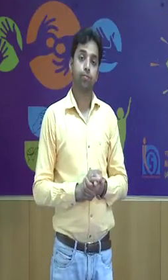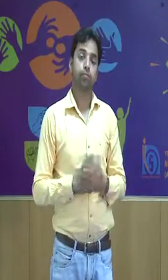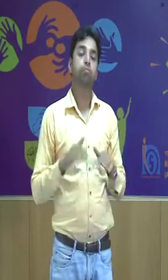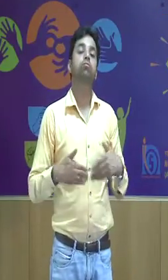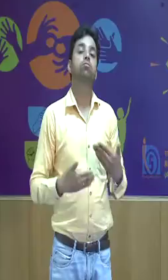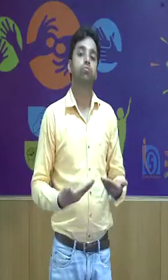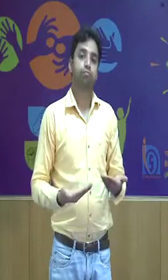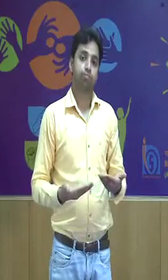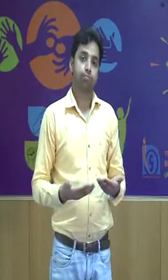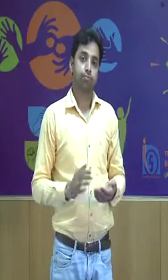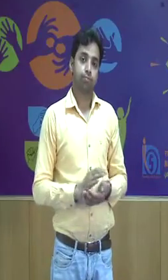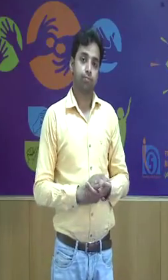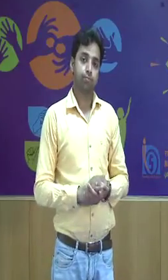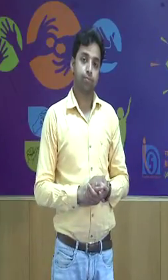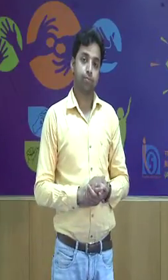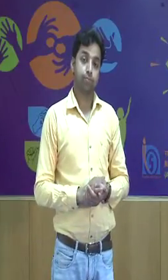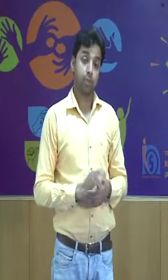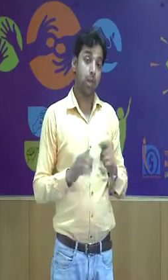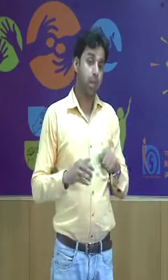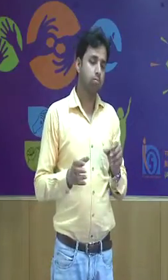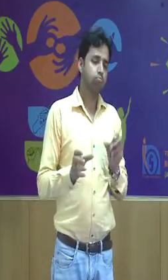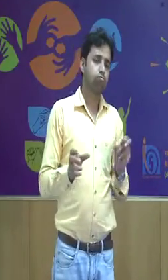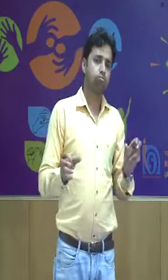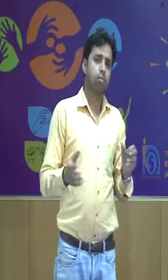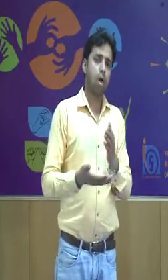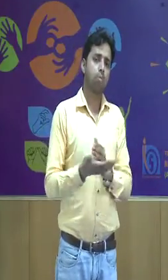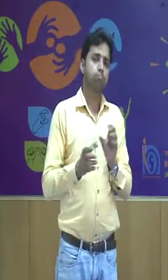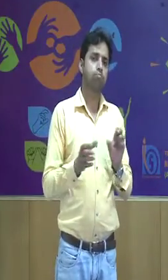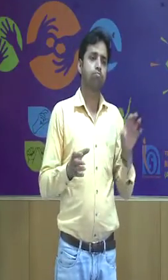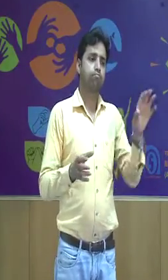However, in some parts of the country,